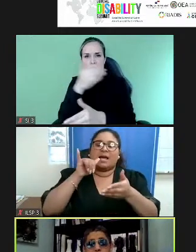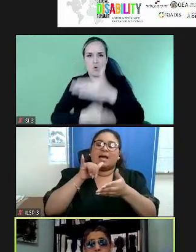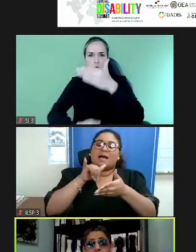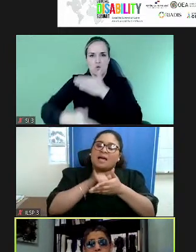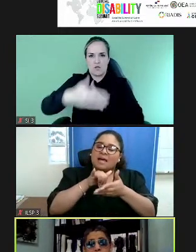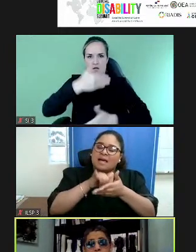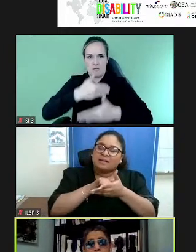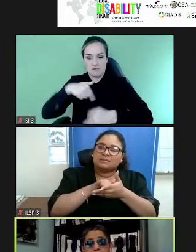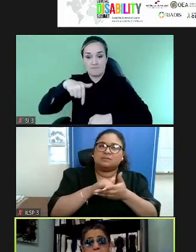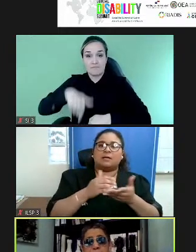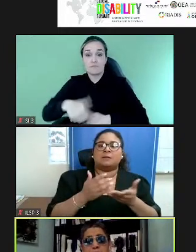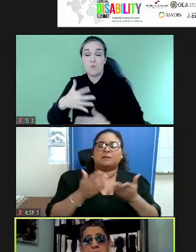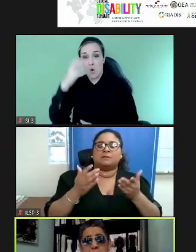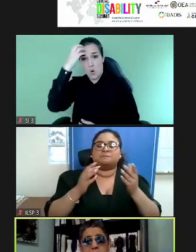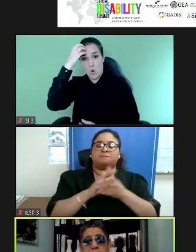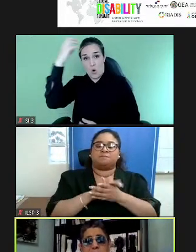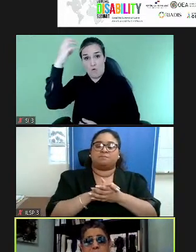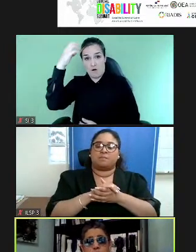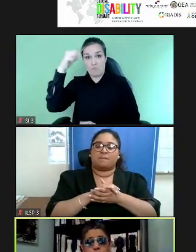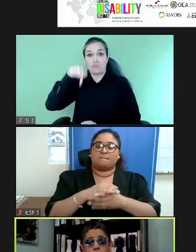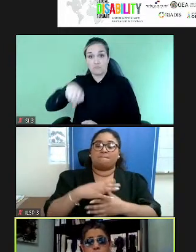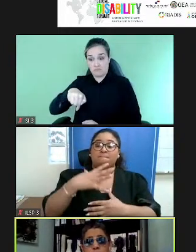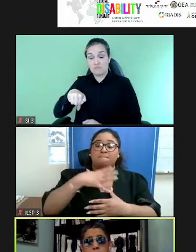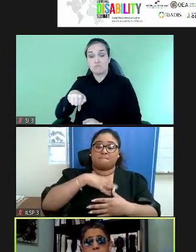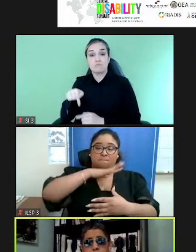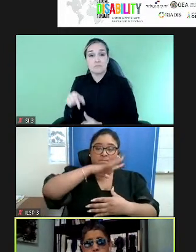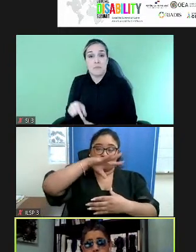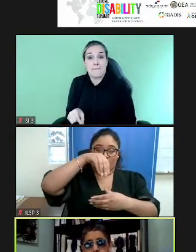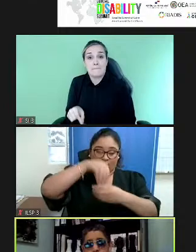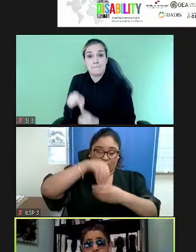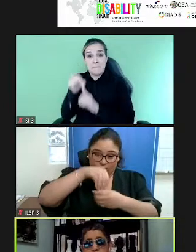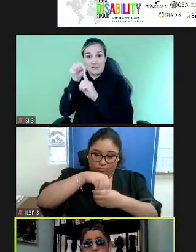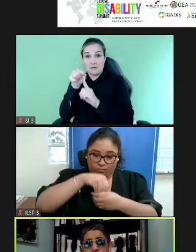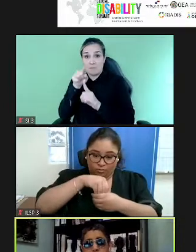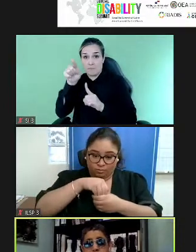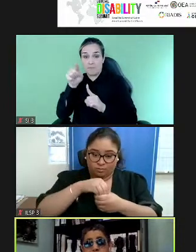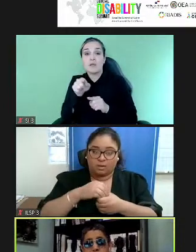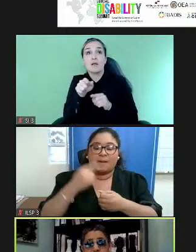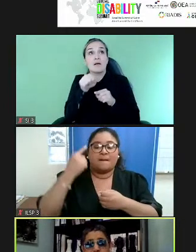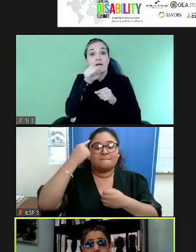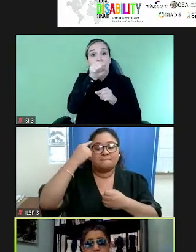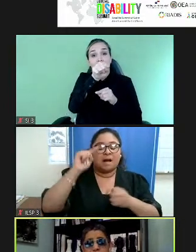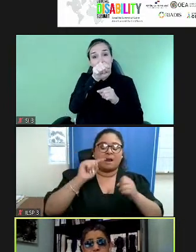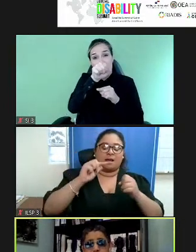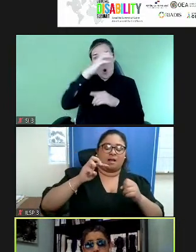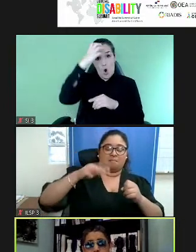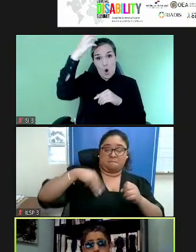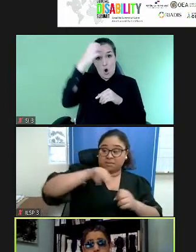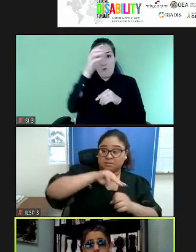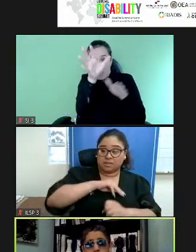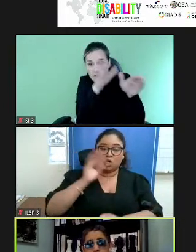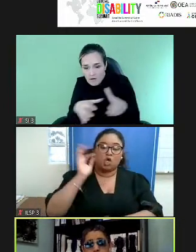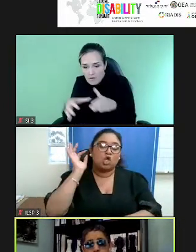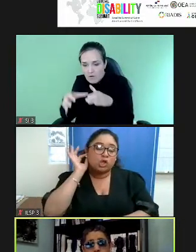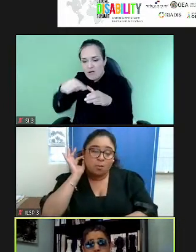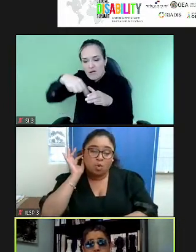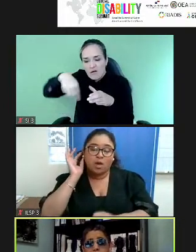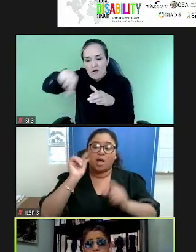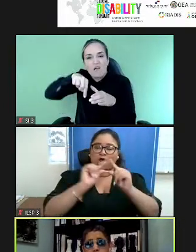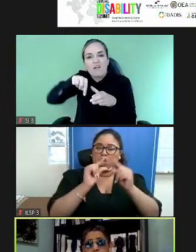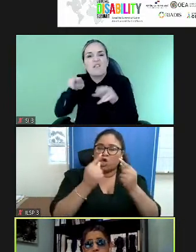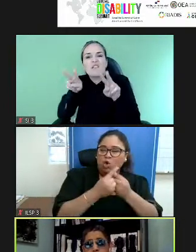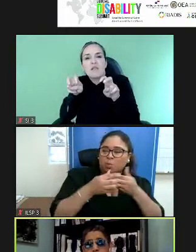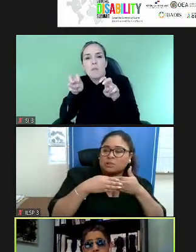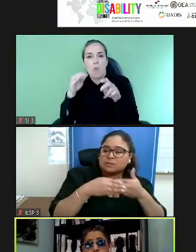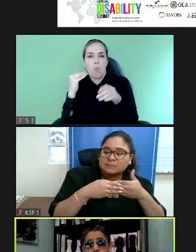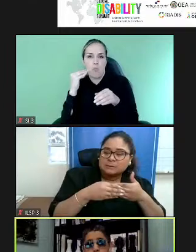in peru in the topics belonging to women and vulnerable population sectors and it was